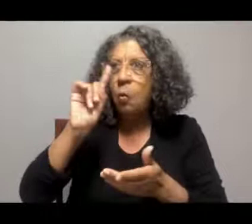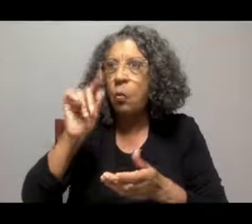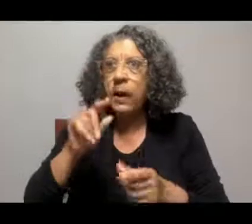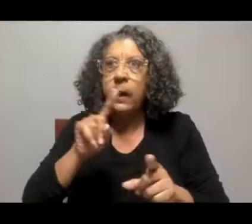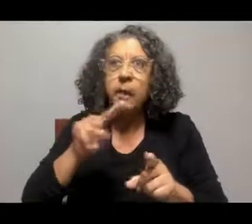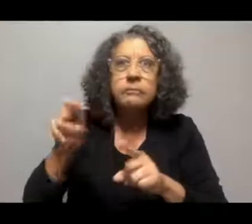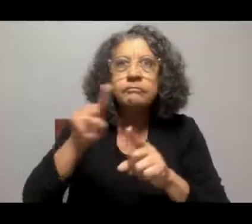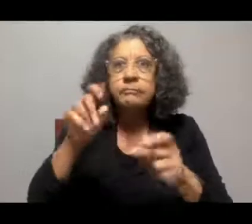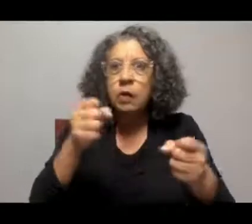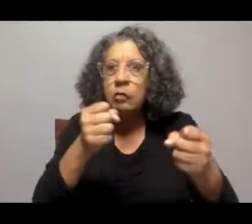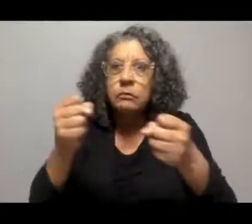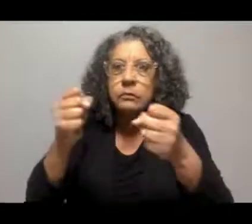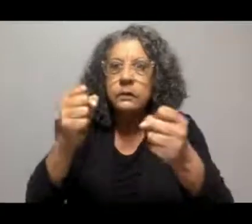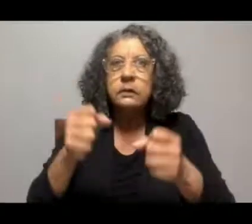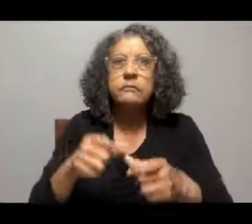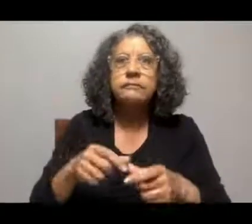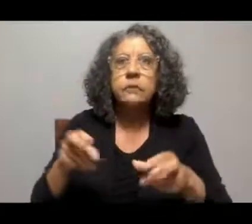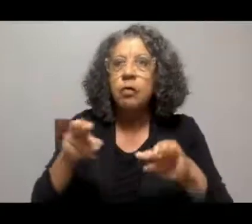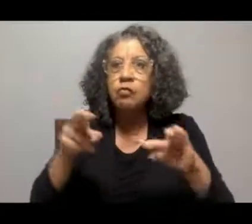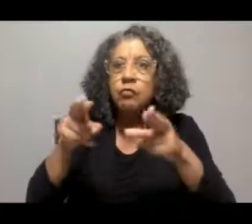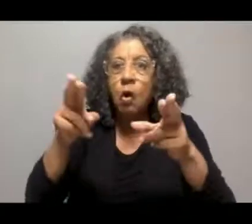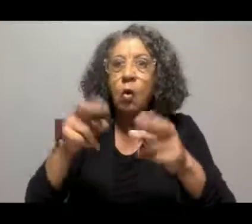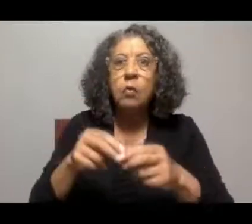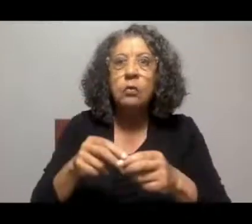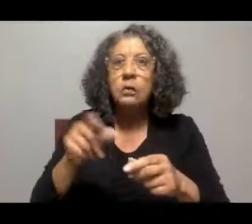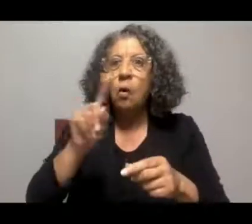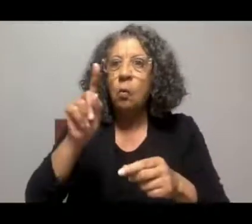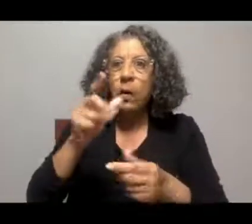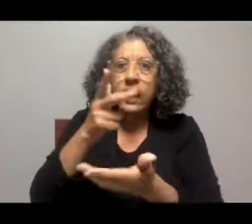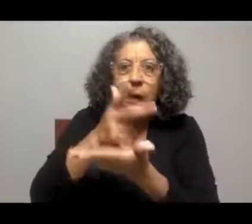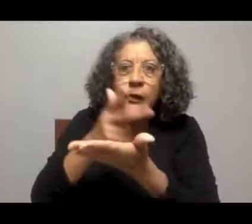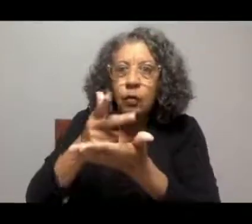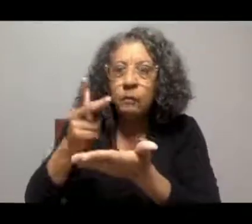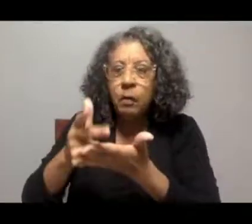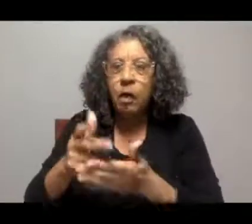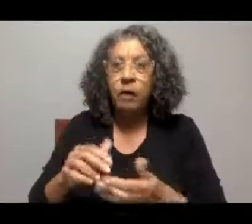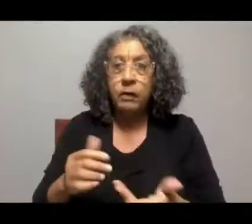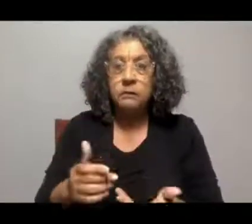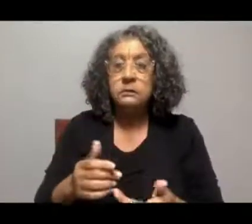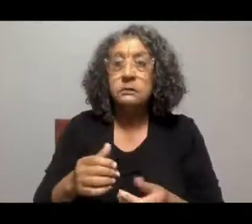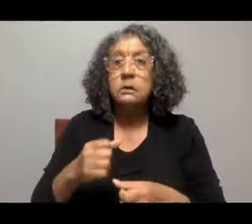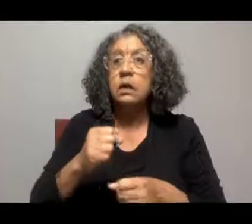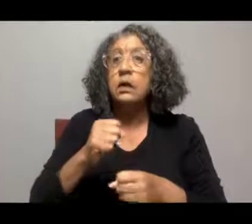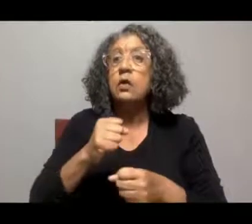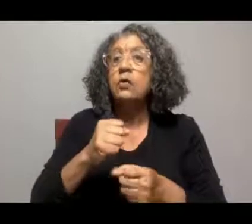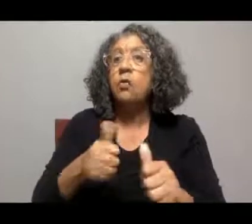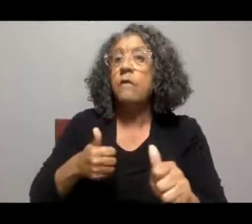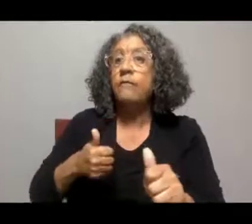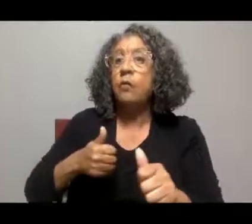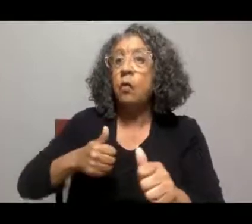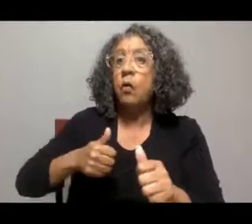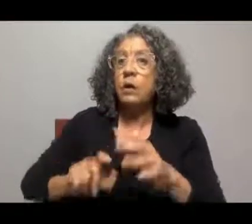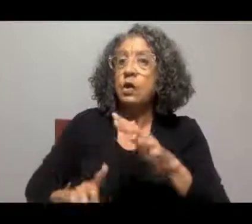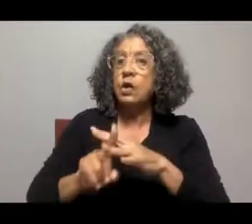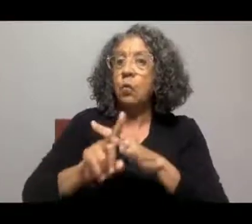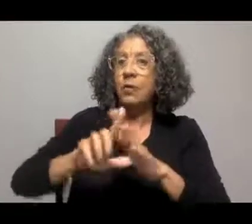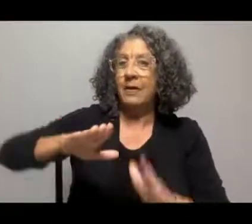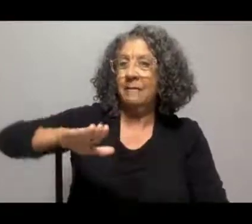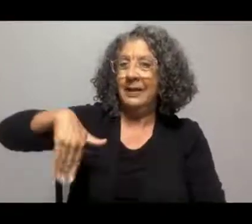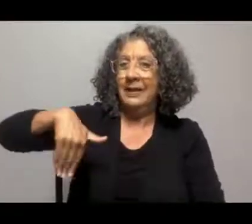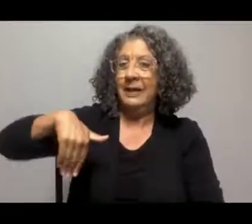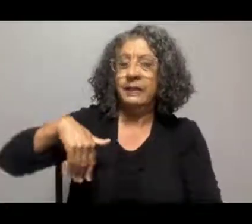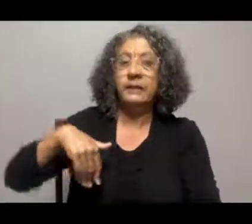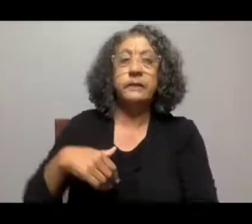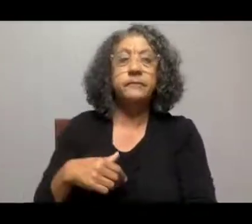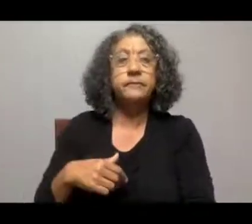to go. You can learn what street it's on, where to park. This will help you avoid showing